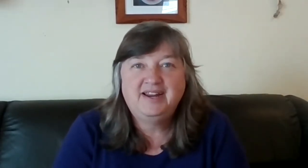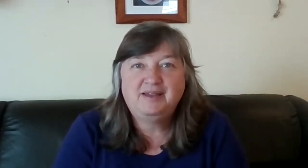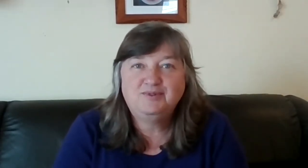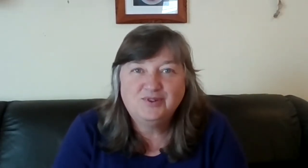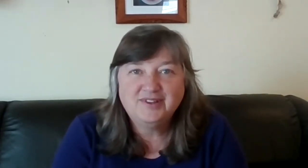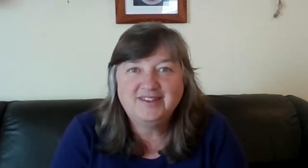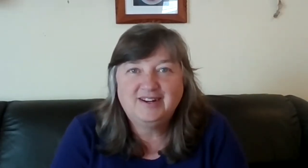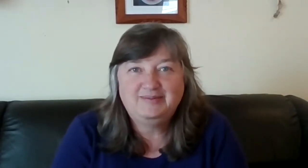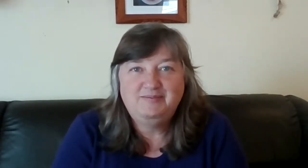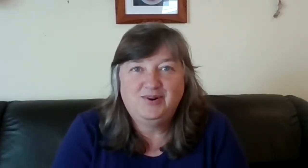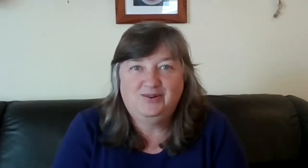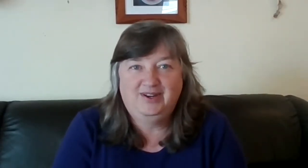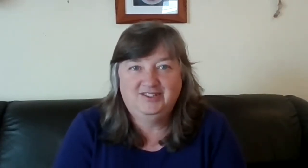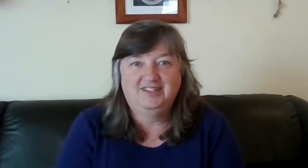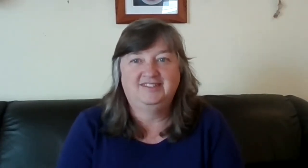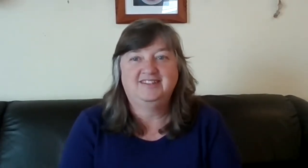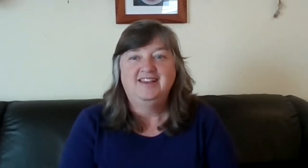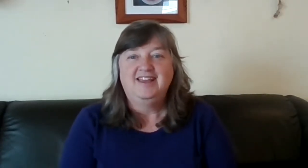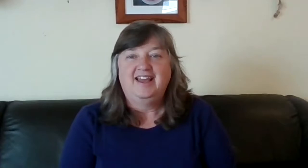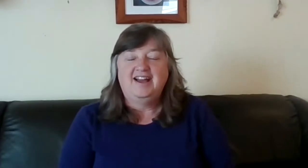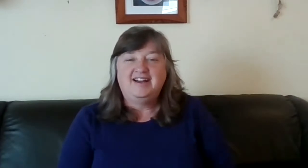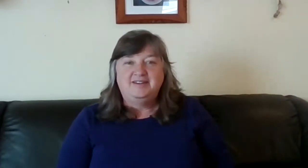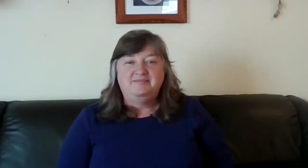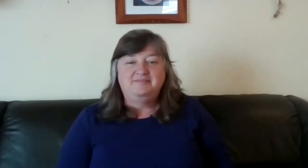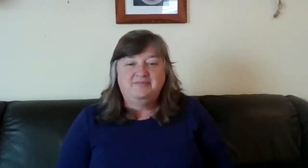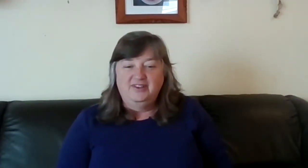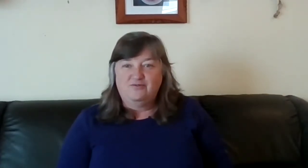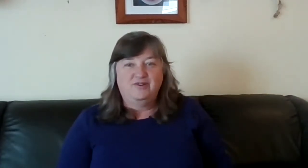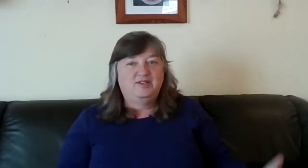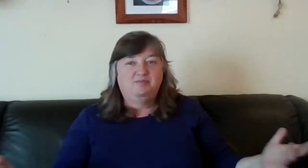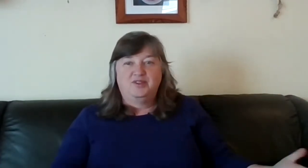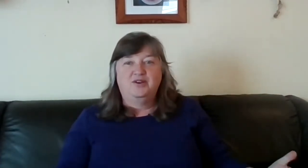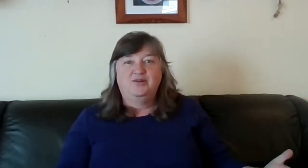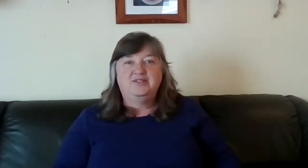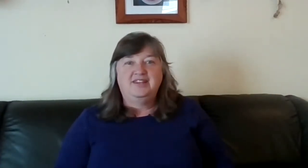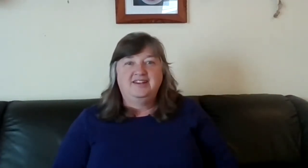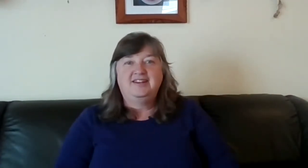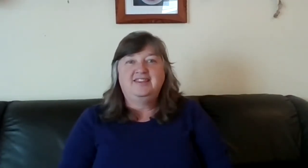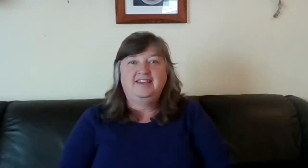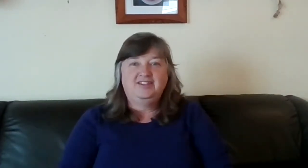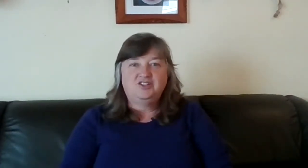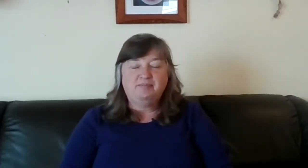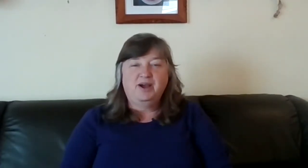I'm sure that there are going to be more questions. Feel free to put those in the chat